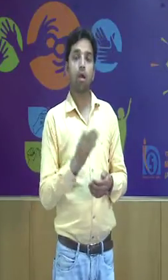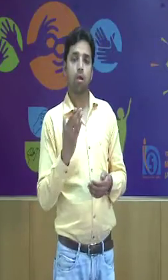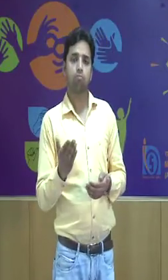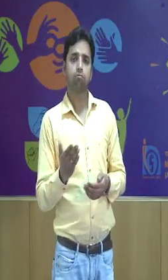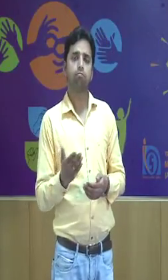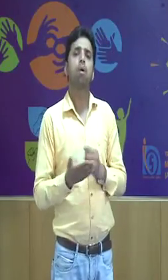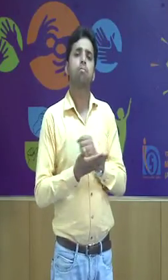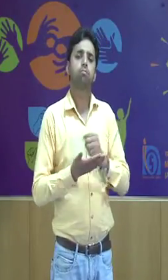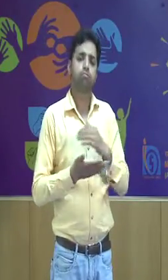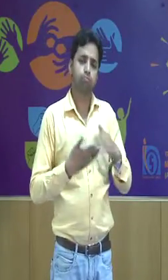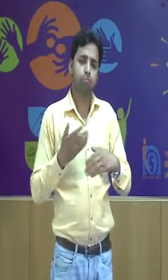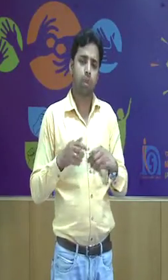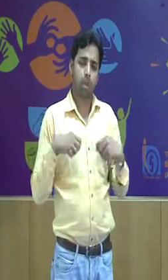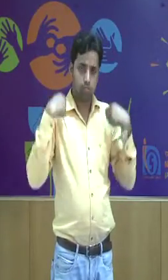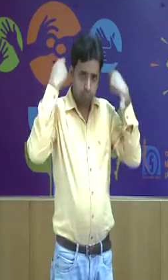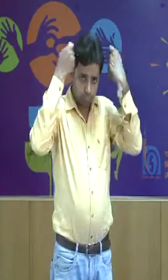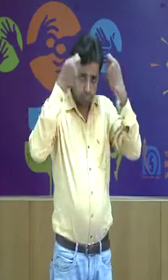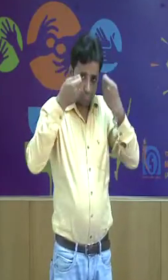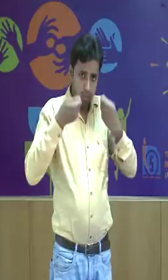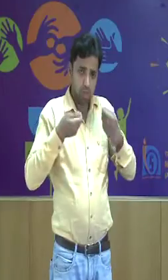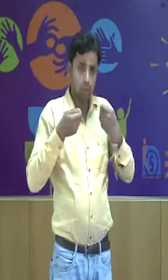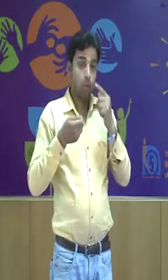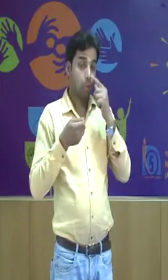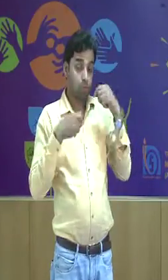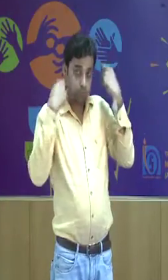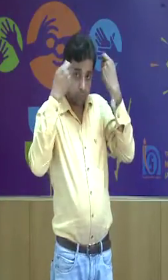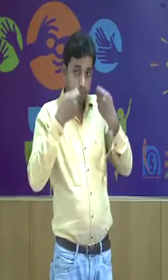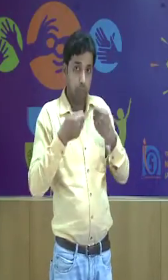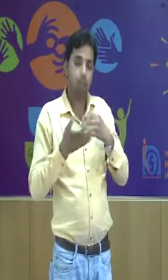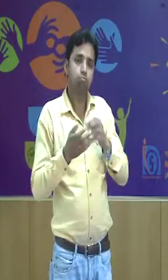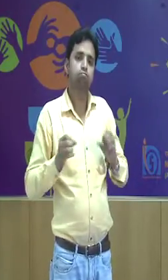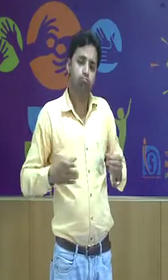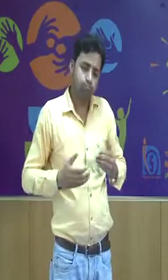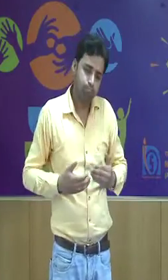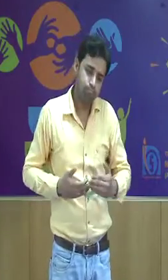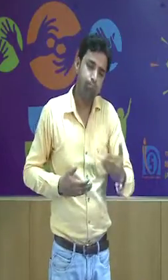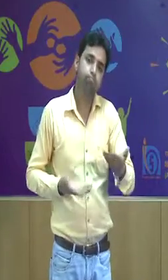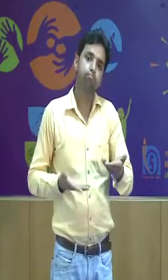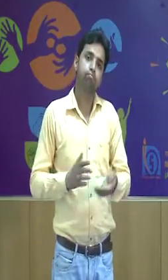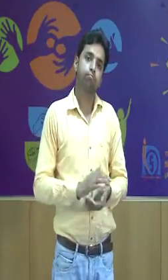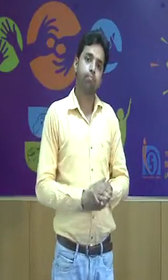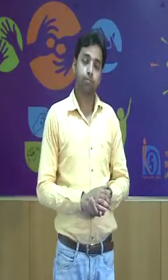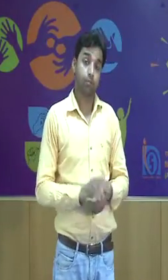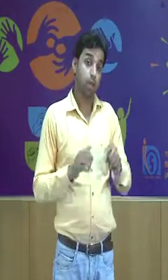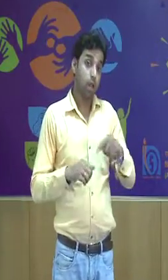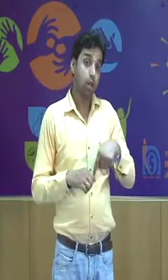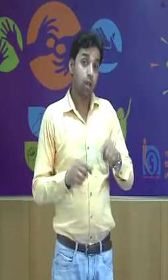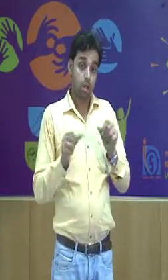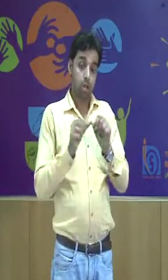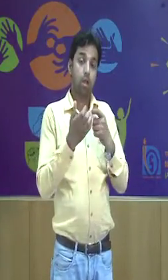or the practice of covering faces of women, also started. The Arabs